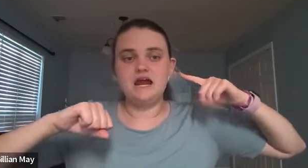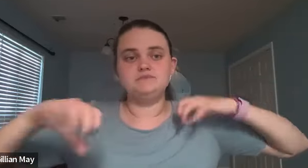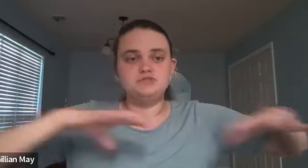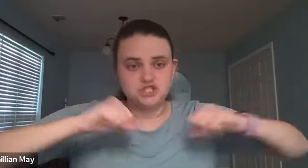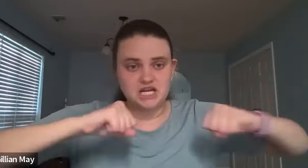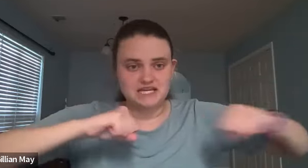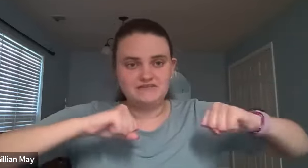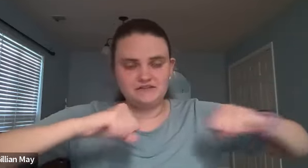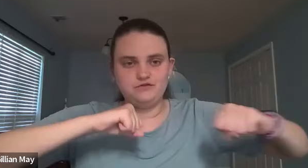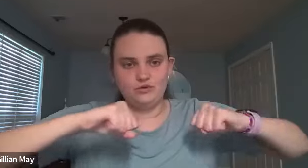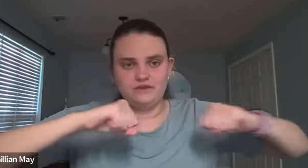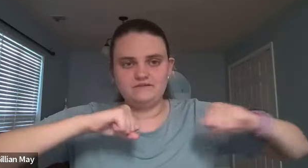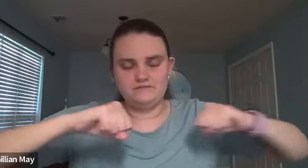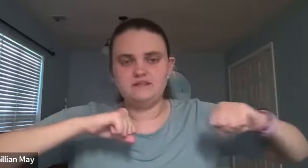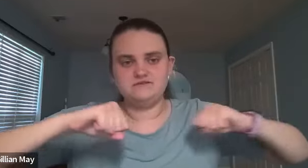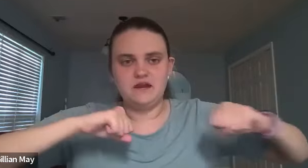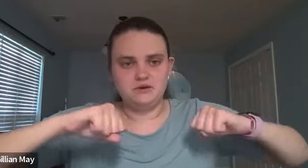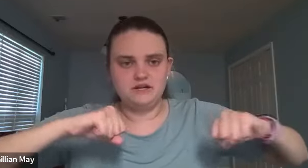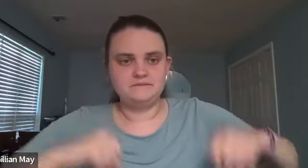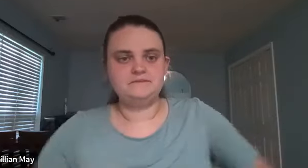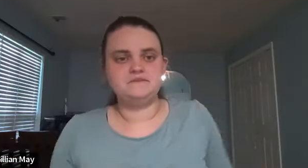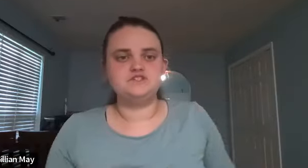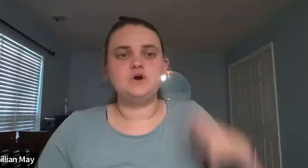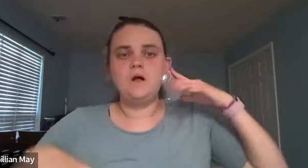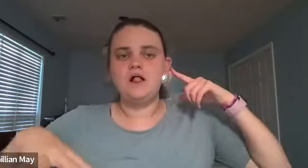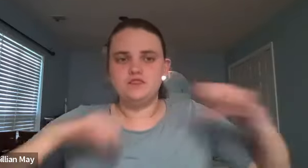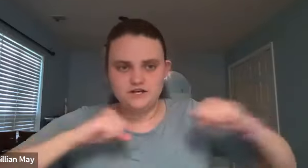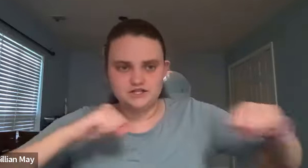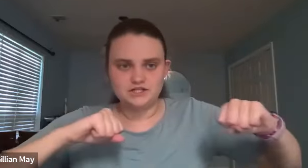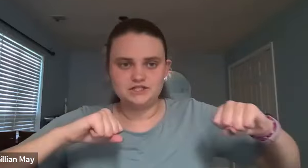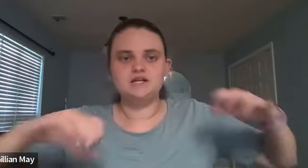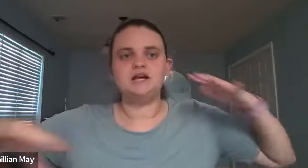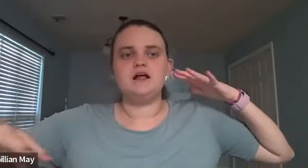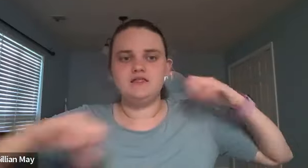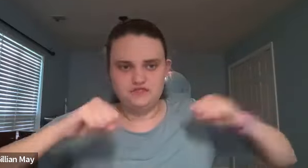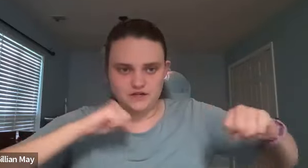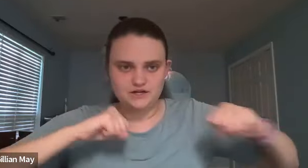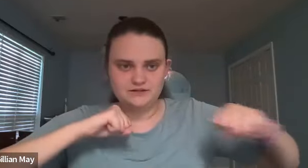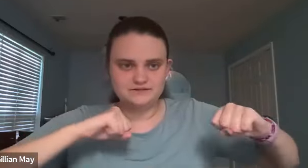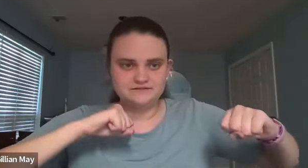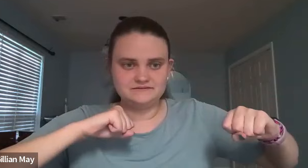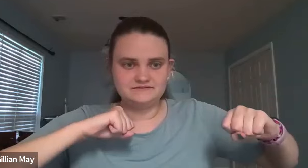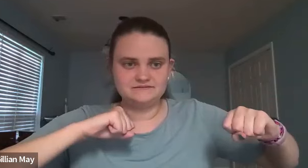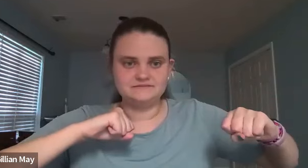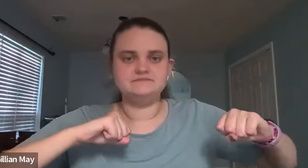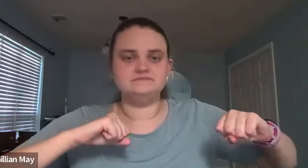I'm shaking like the floor, like it's vibrating. So thunder, thunder.